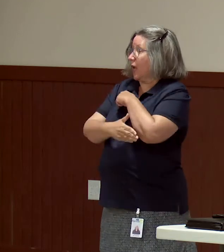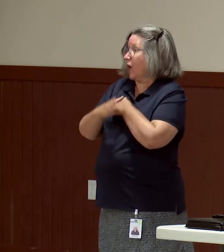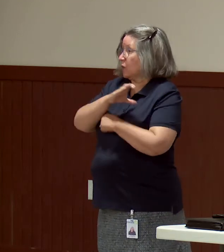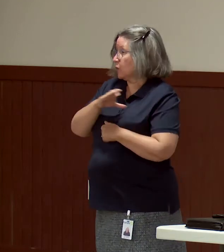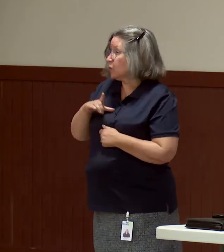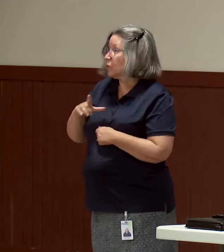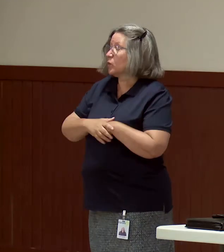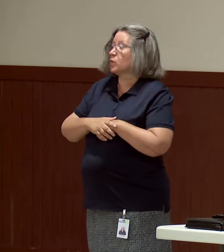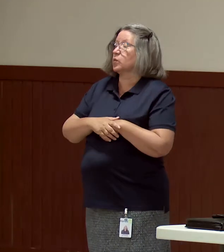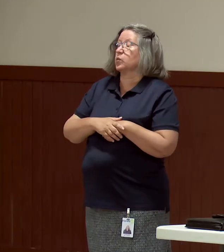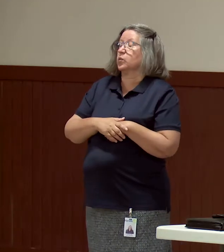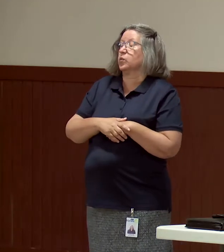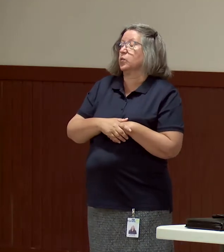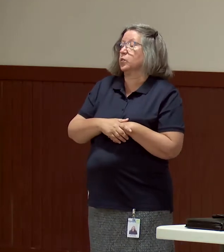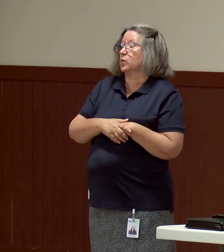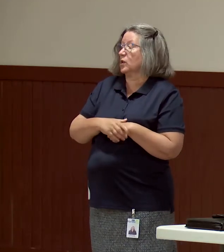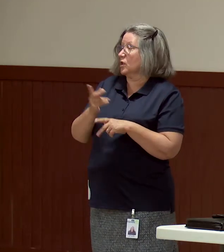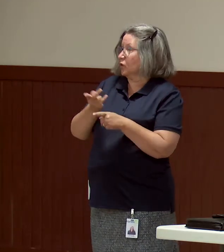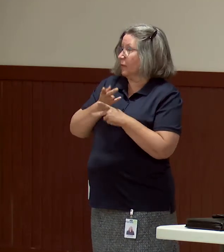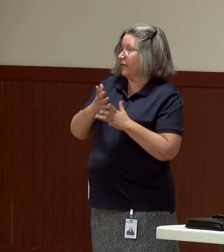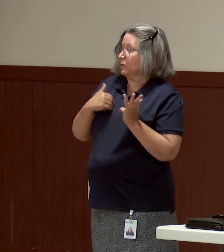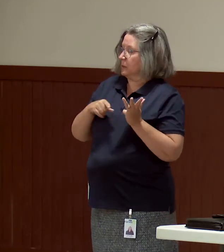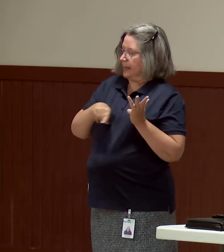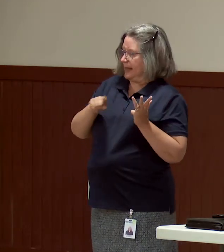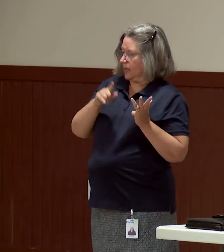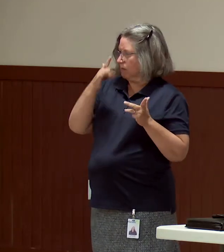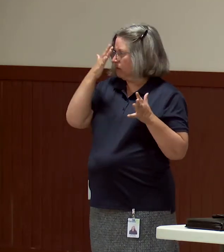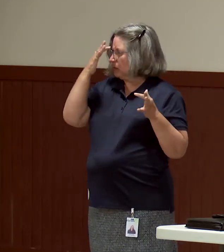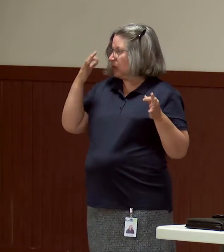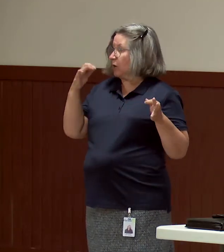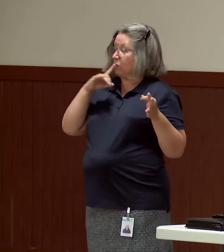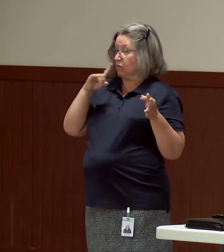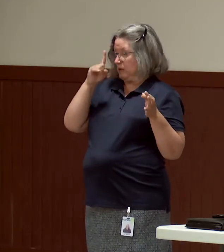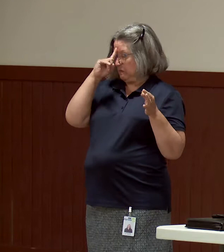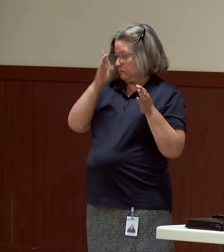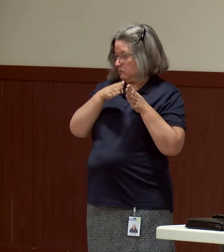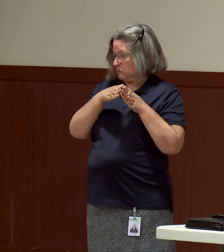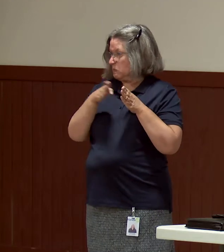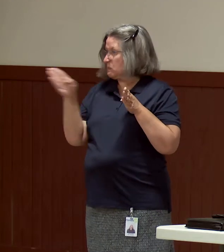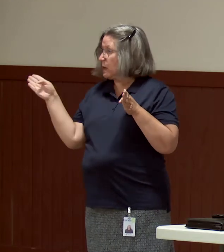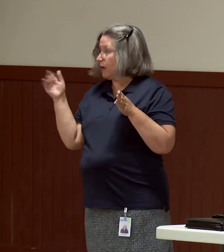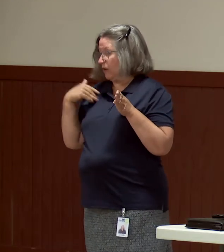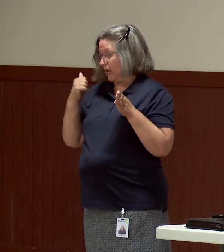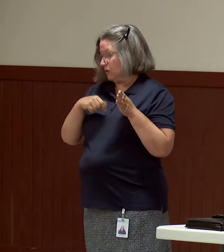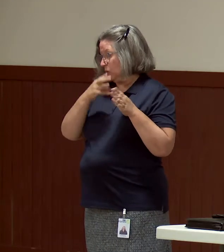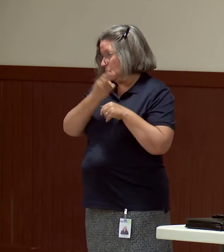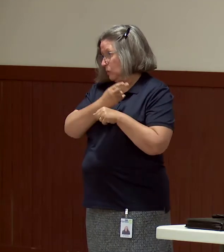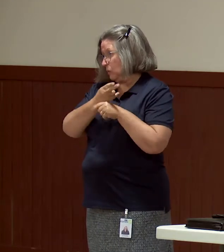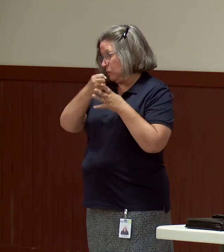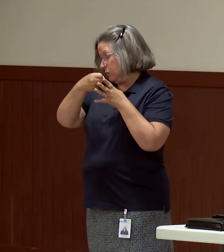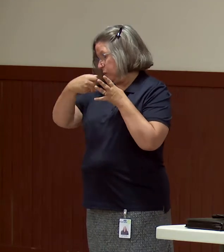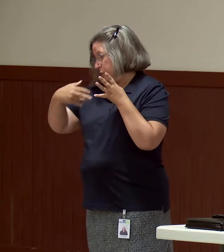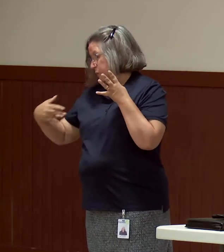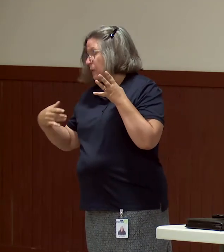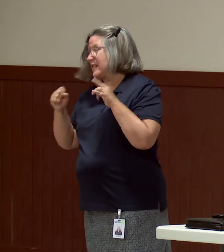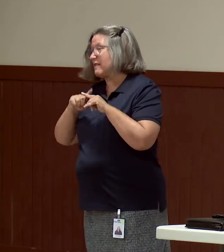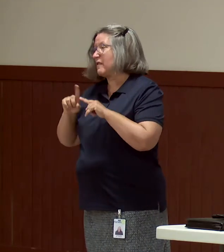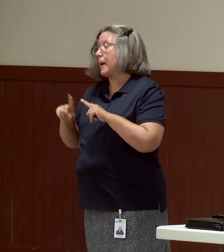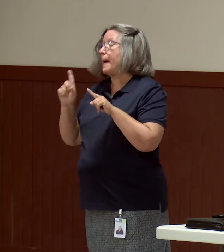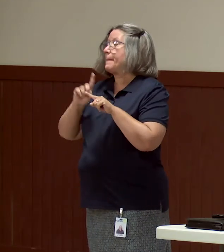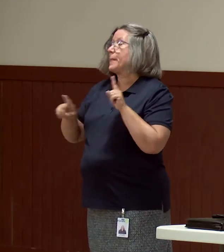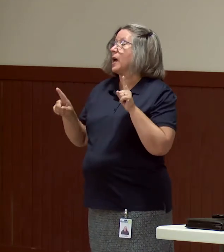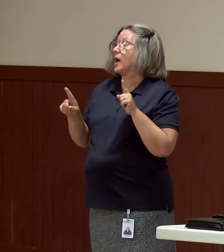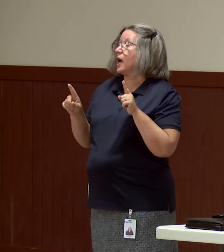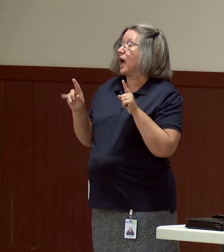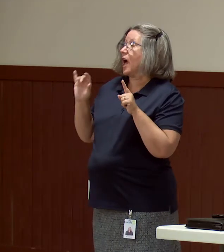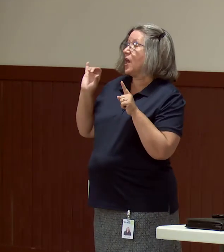pretty wide discretion on what qualifies, as long as, in general, it is something that has been